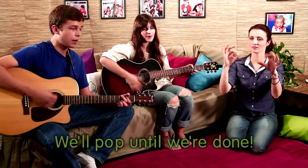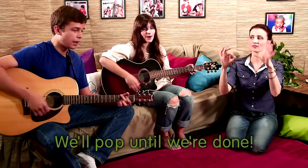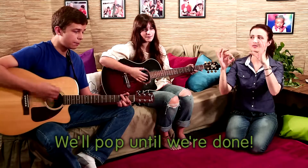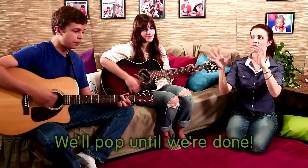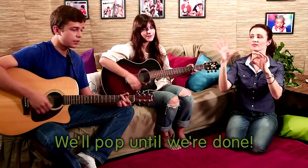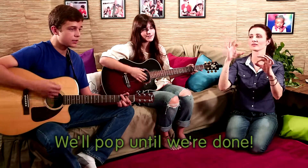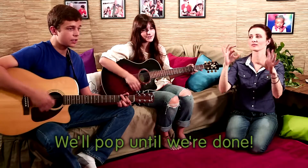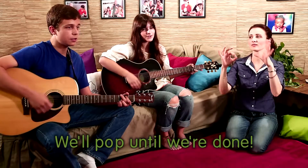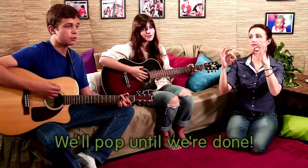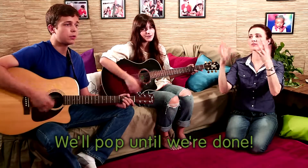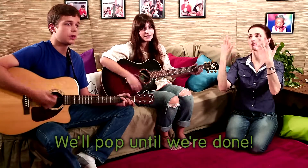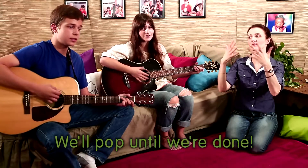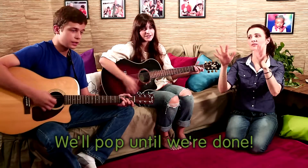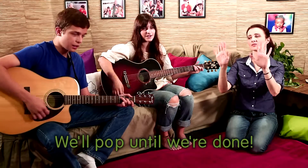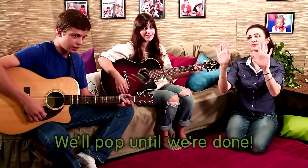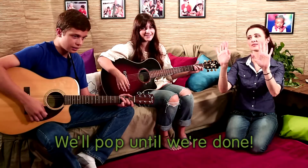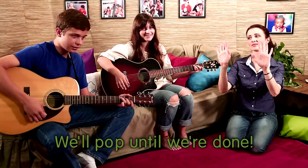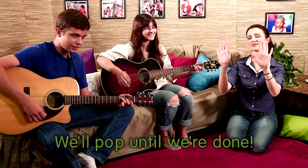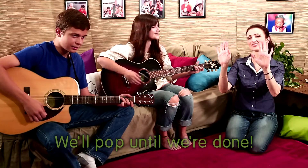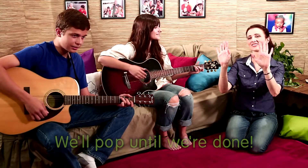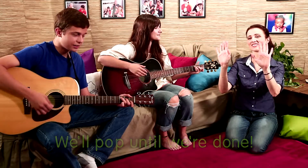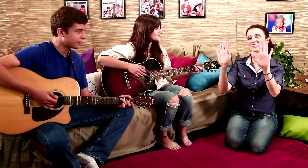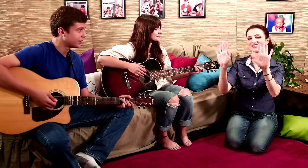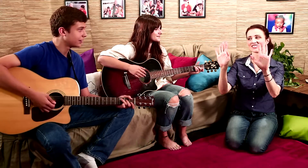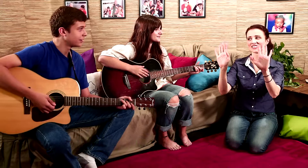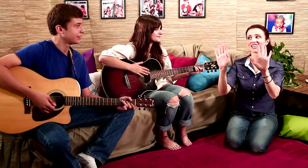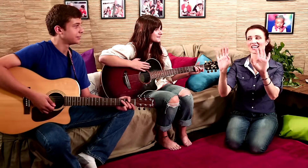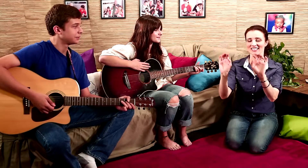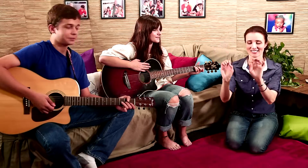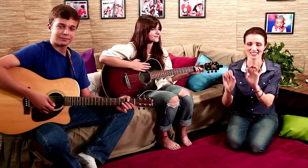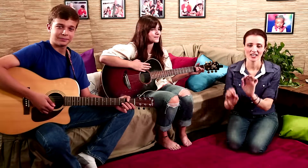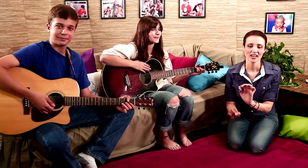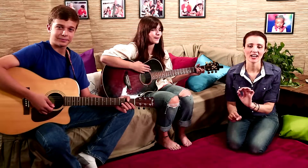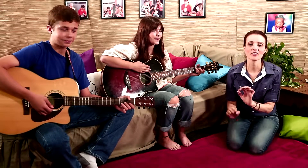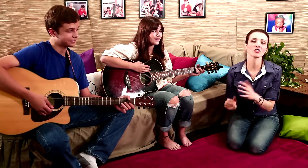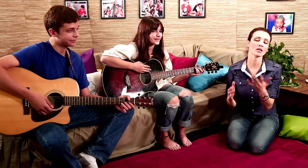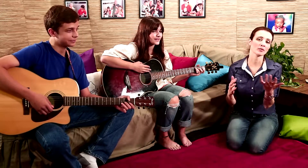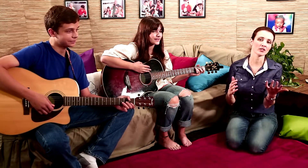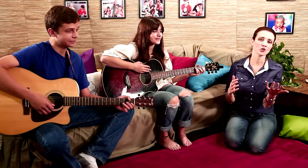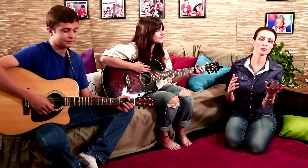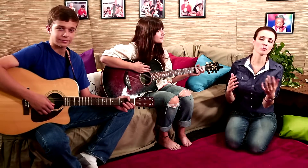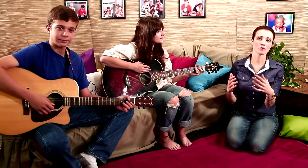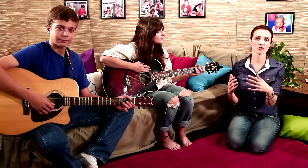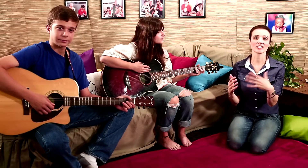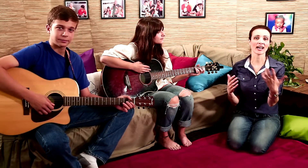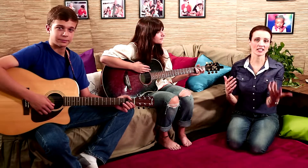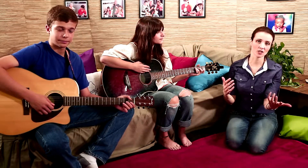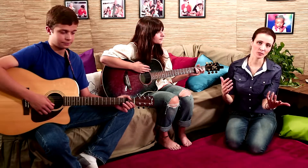pop until we're done. Nice. And the same applies to More Bubbles, Daddies,